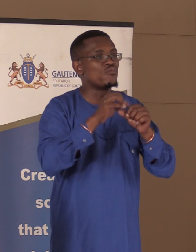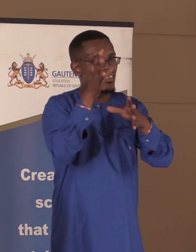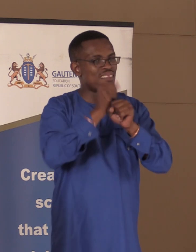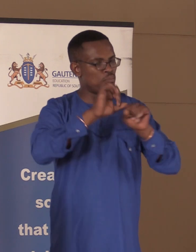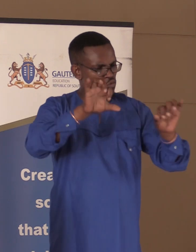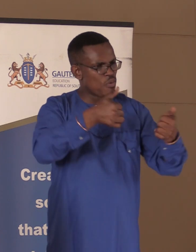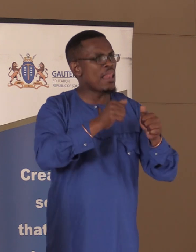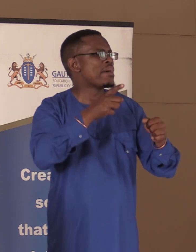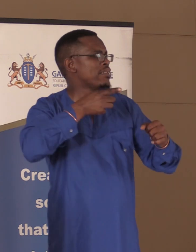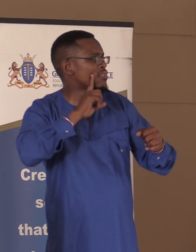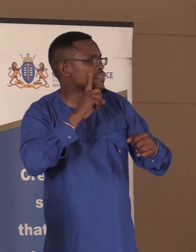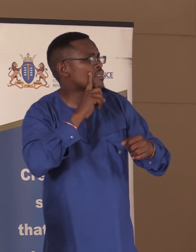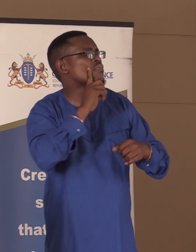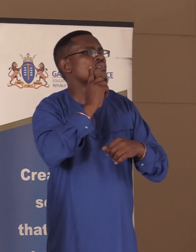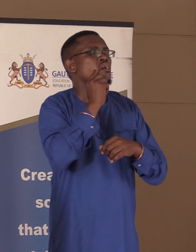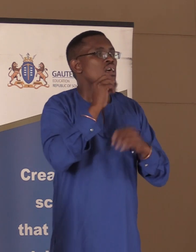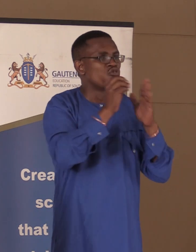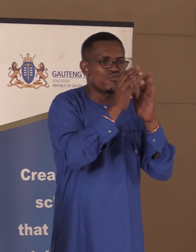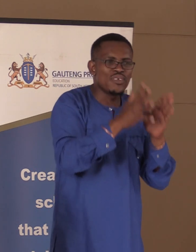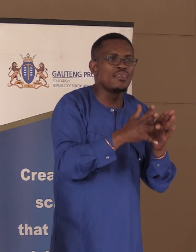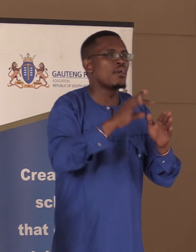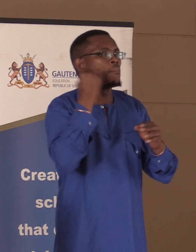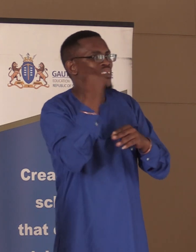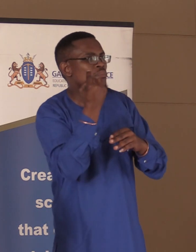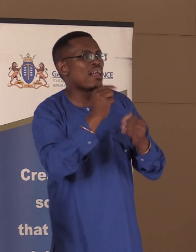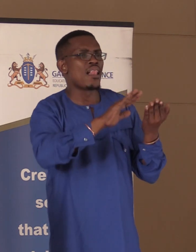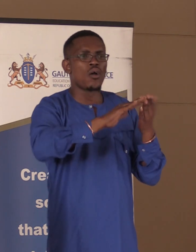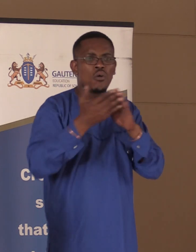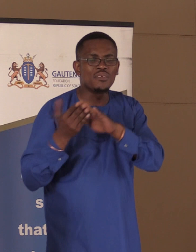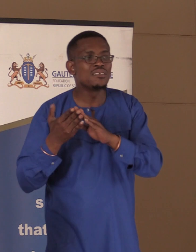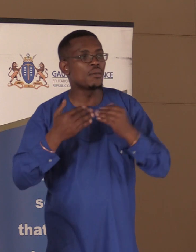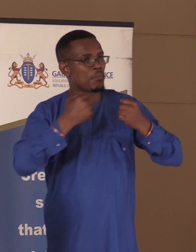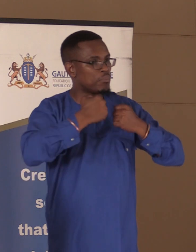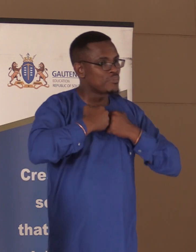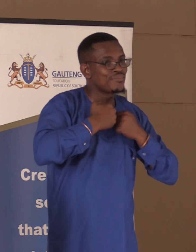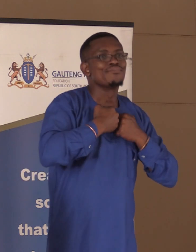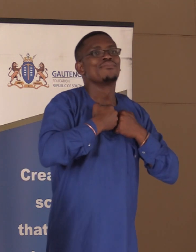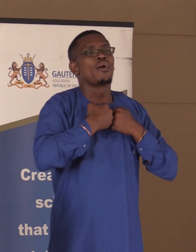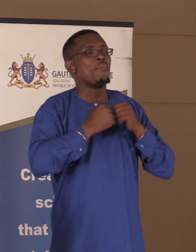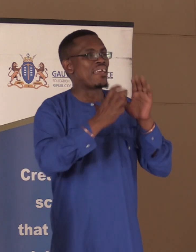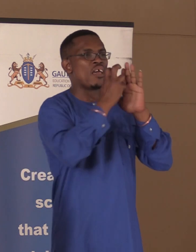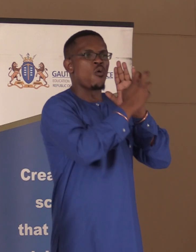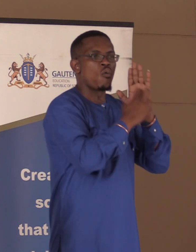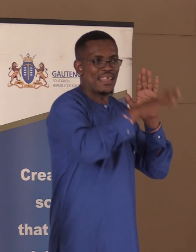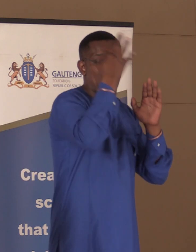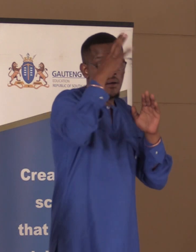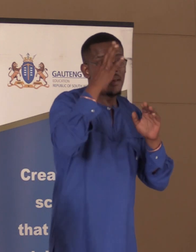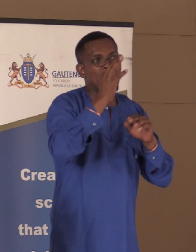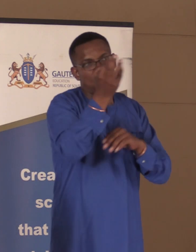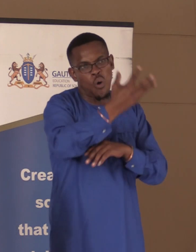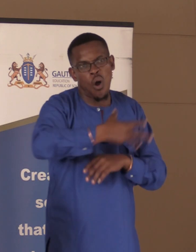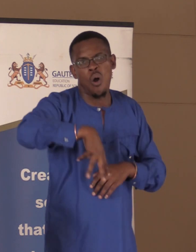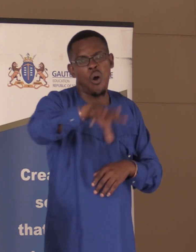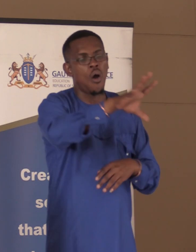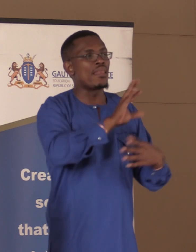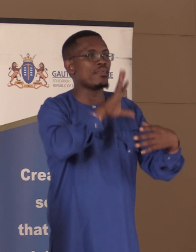the teachers, by the principal, by the parents, by the community, by the ruling party, and by all stakeholders present today,